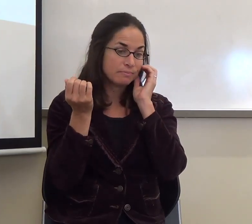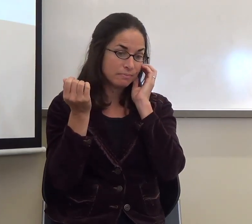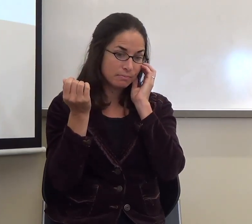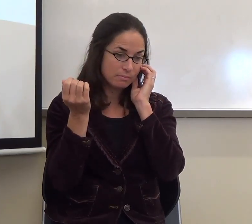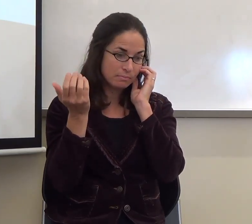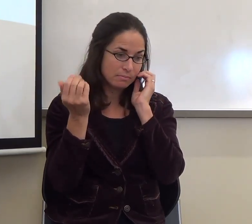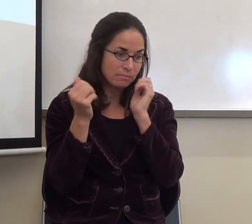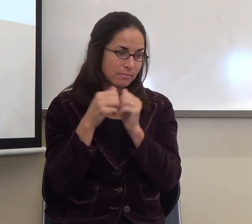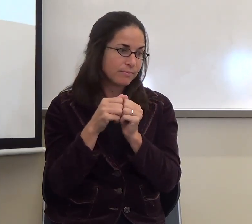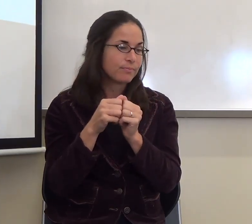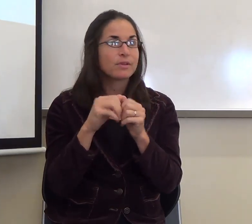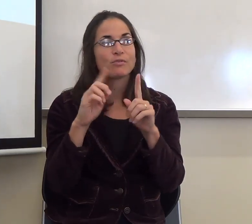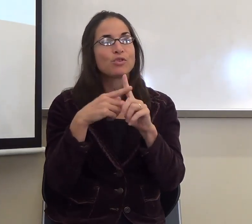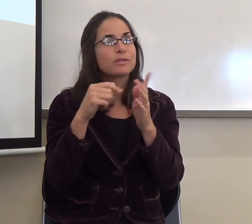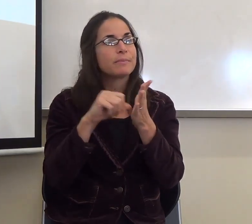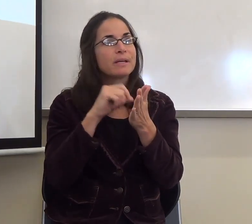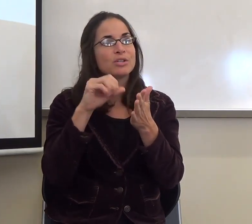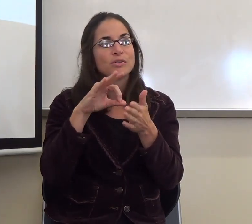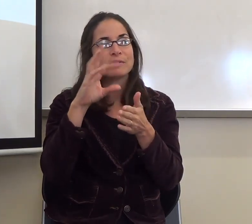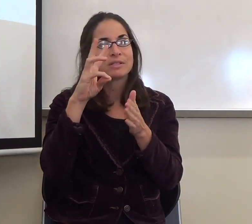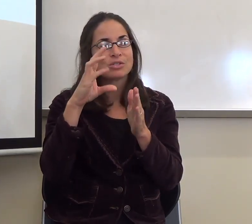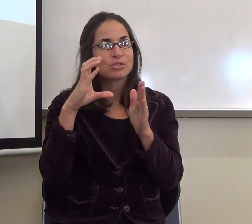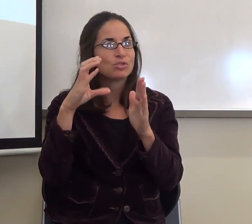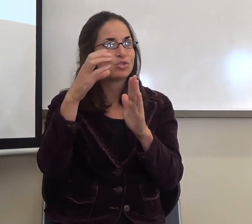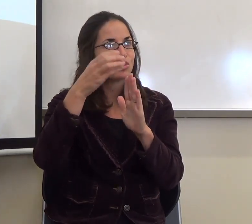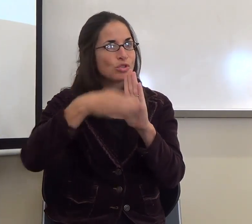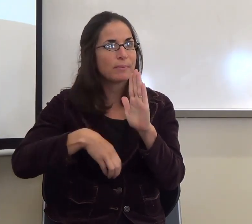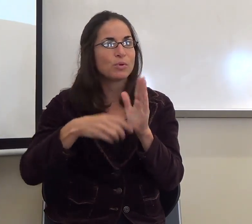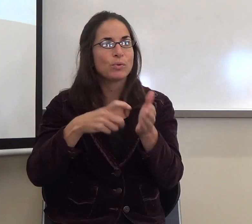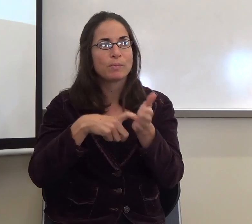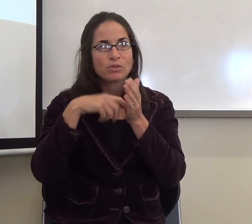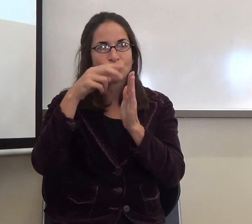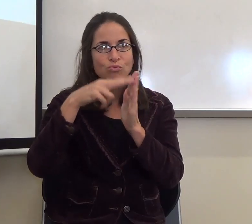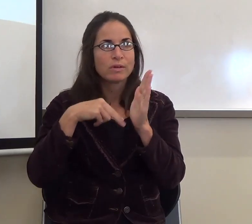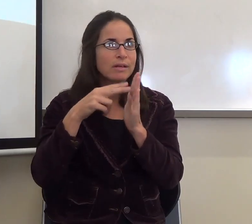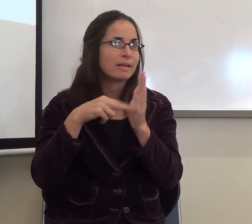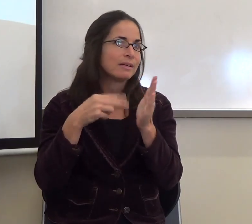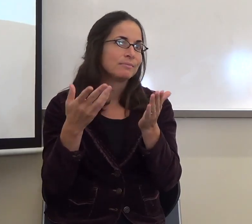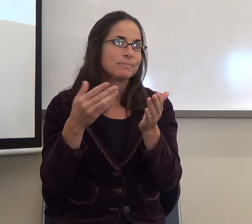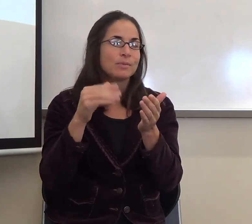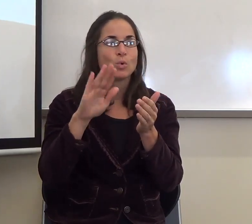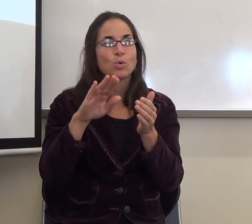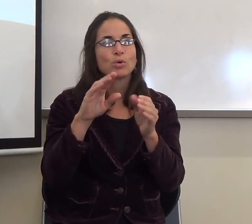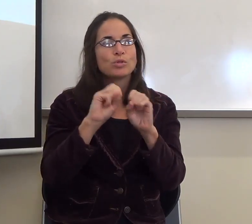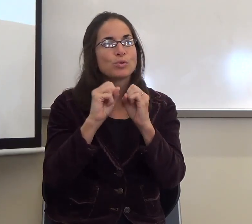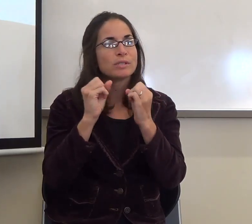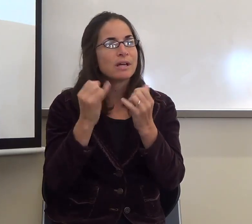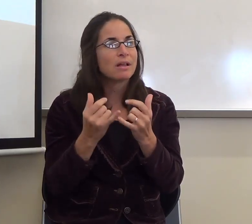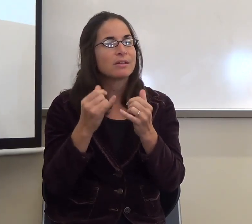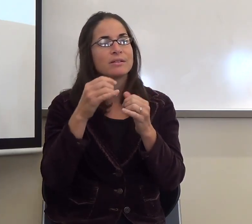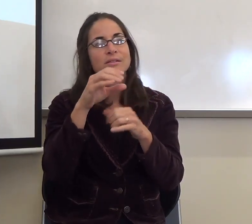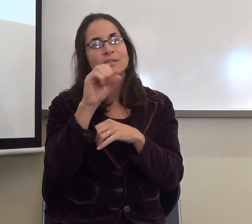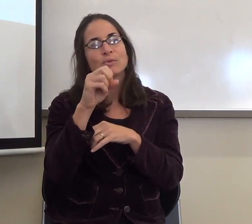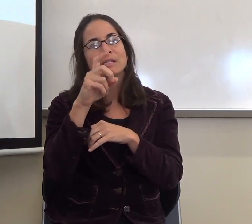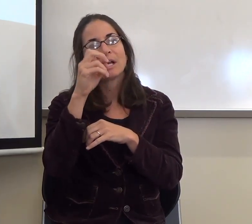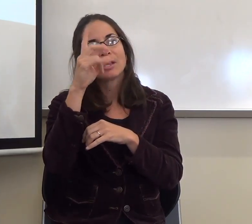the first page of your 6 chapters that you have to read in your sociology class or your history class or your